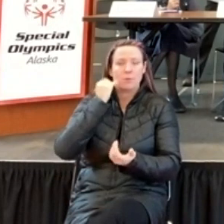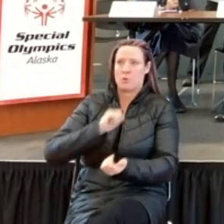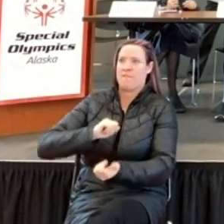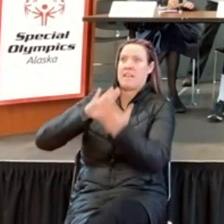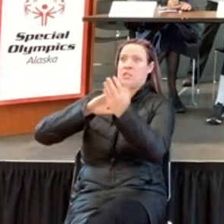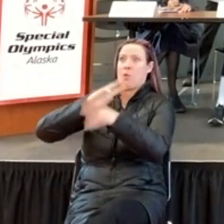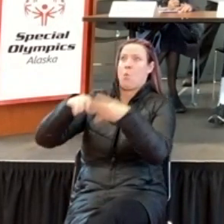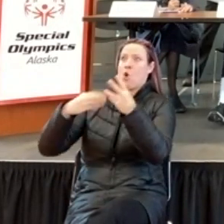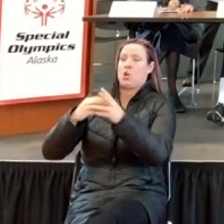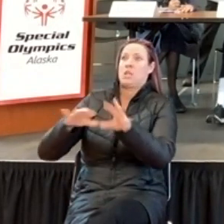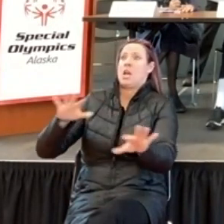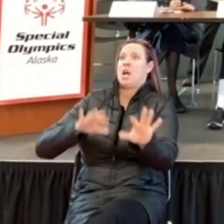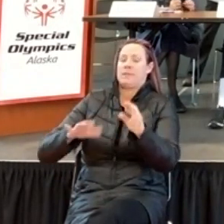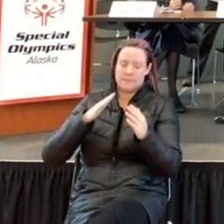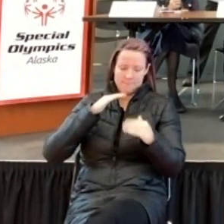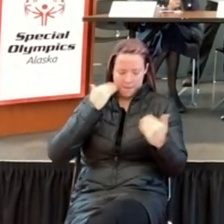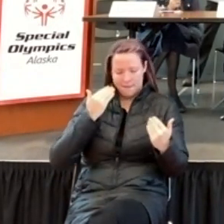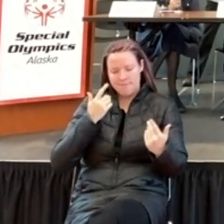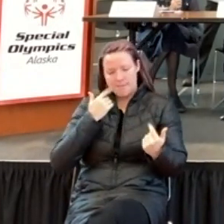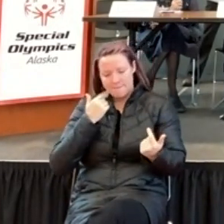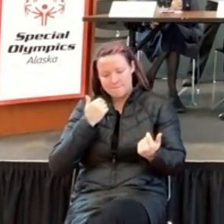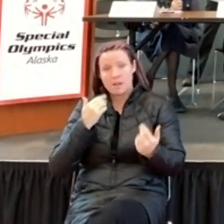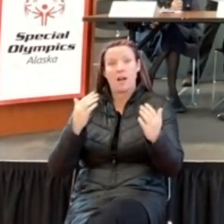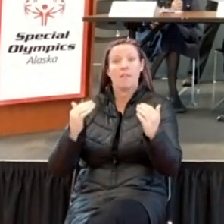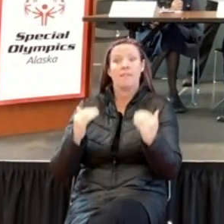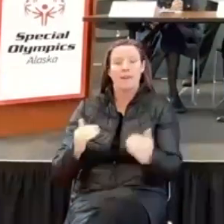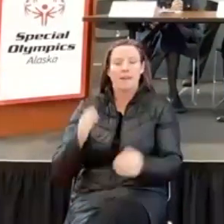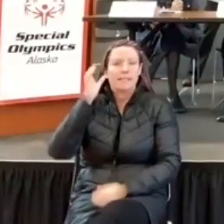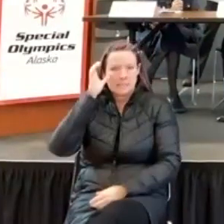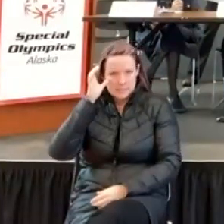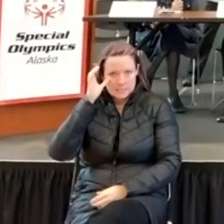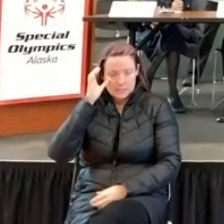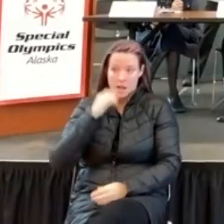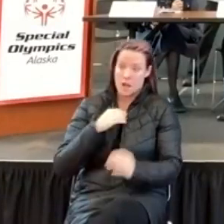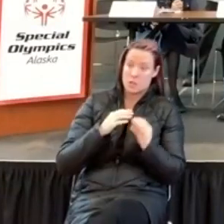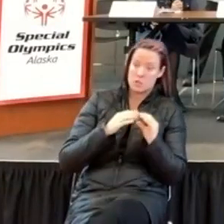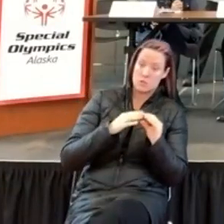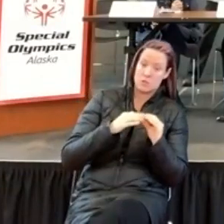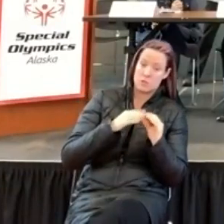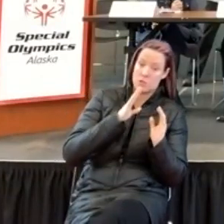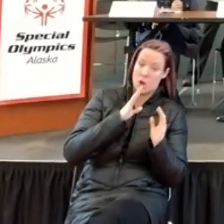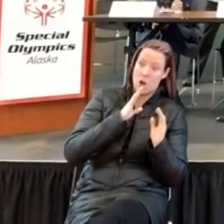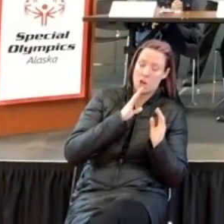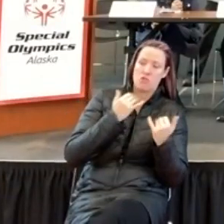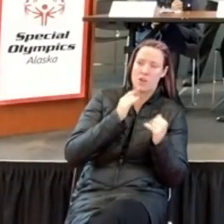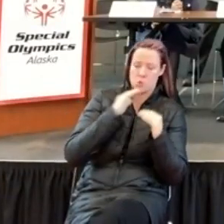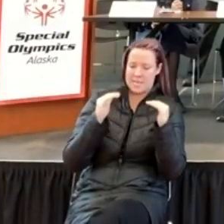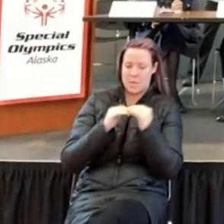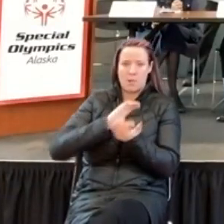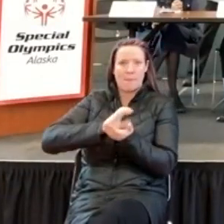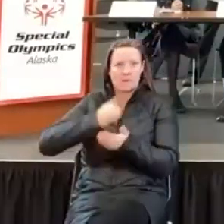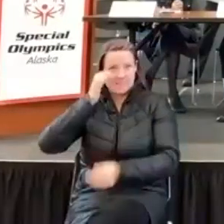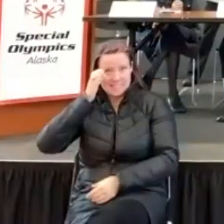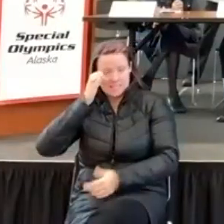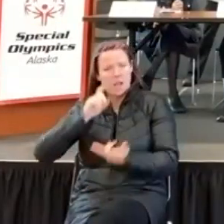world. Then my advice is do as much listening as you do talking. Get to know your